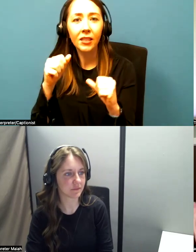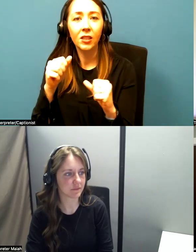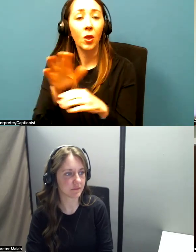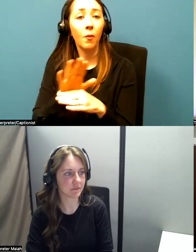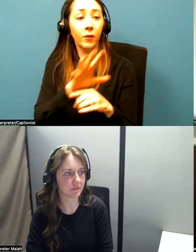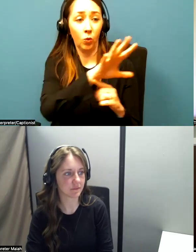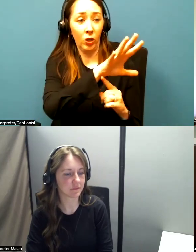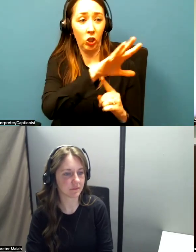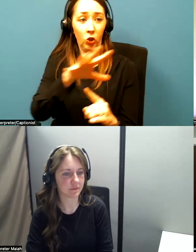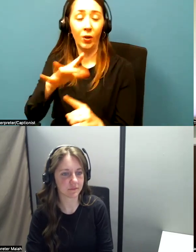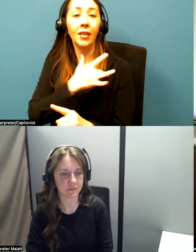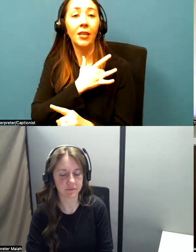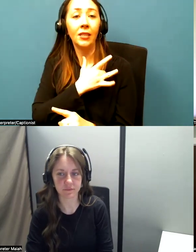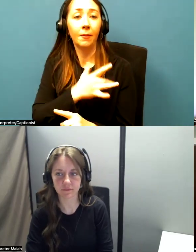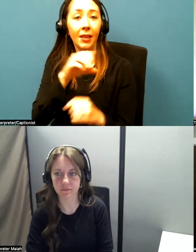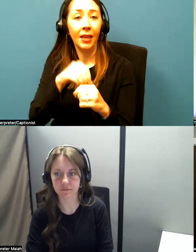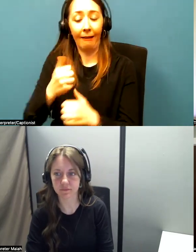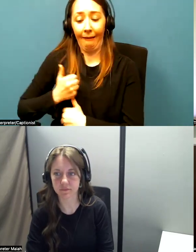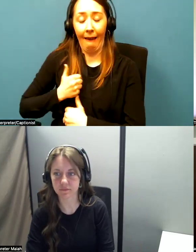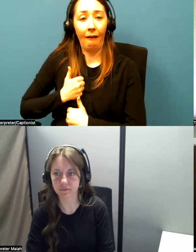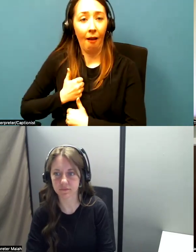of the time in Canada,